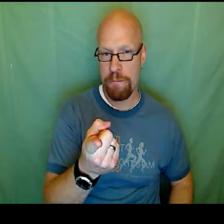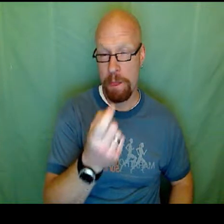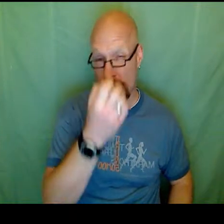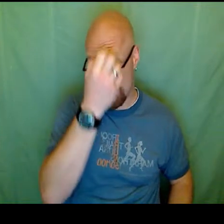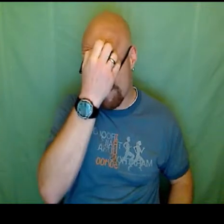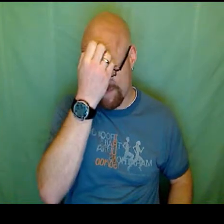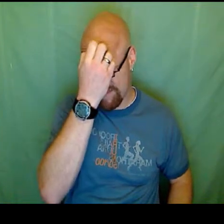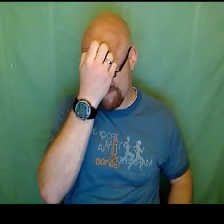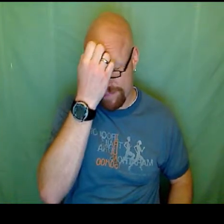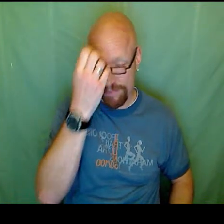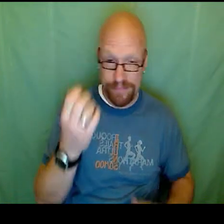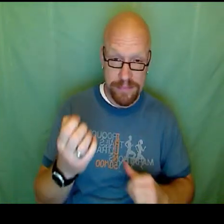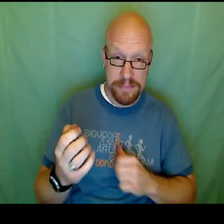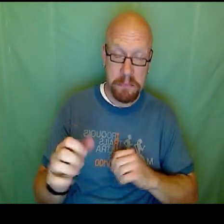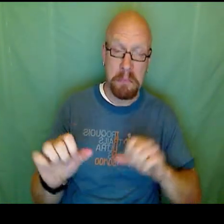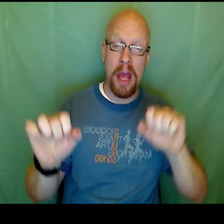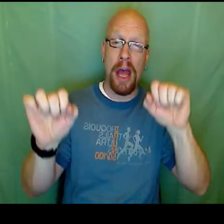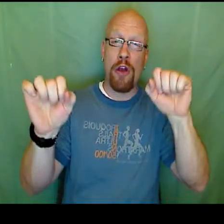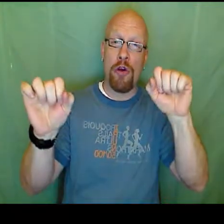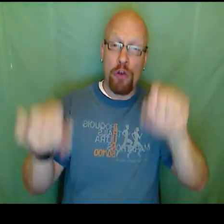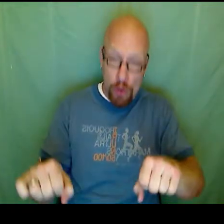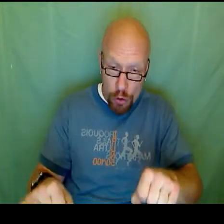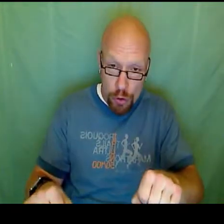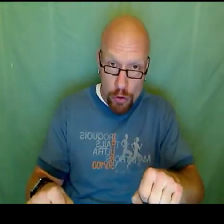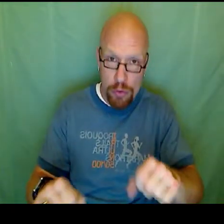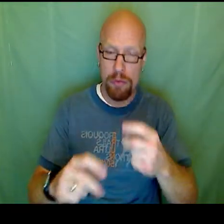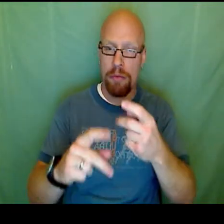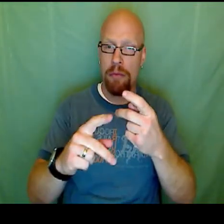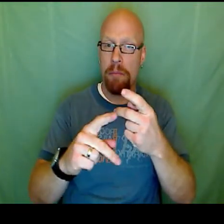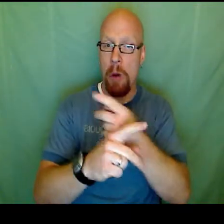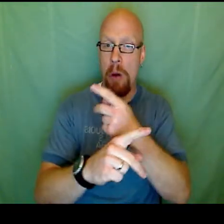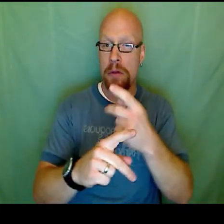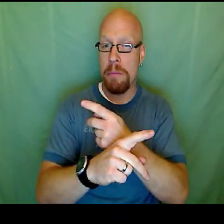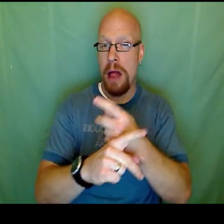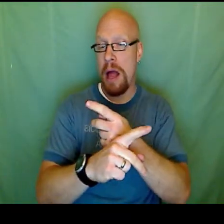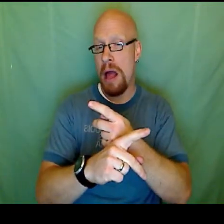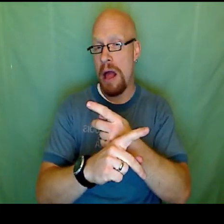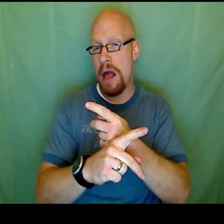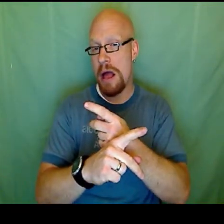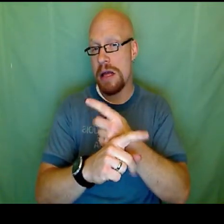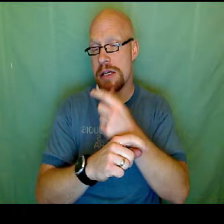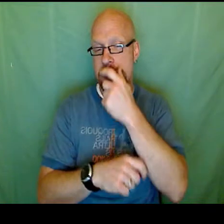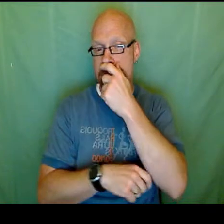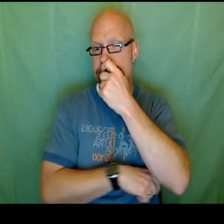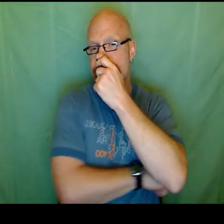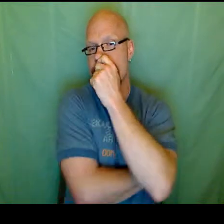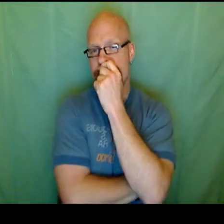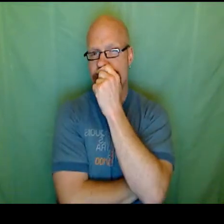but opposite signs, meaning a positive coefficient in one and negative in the other.